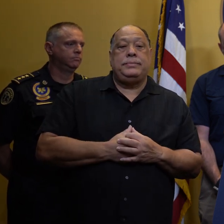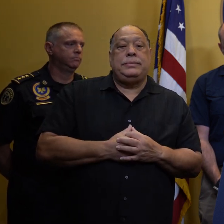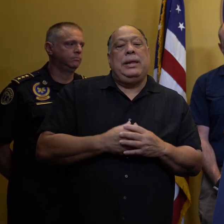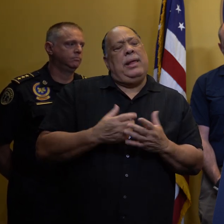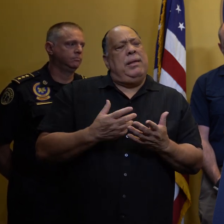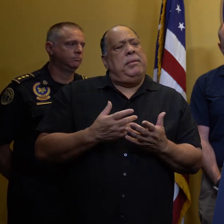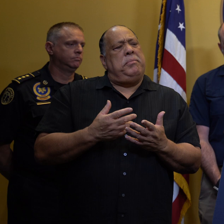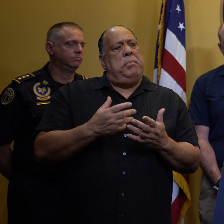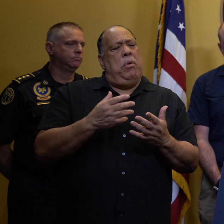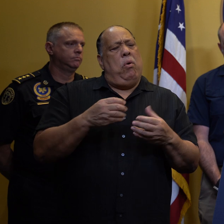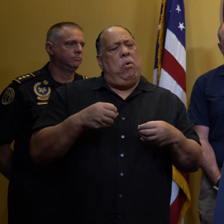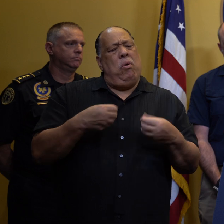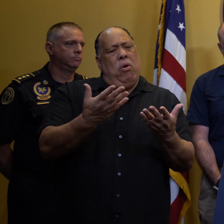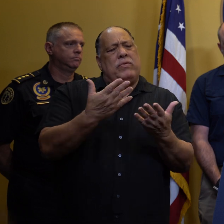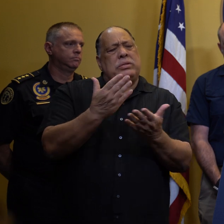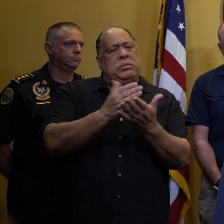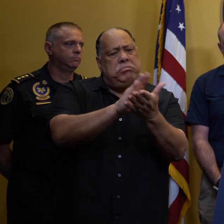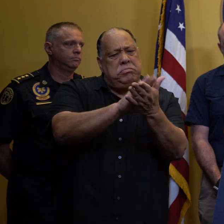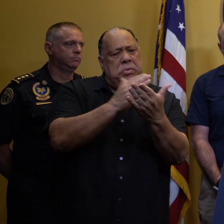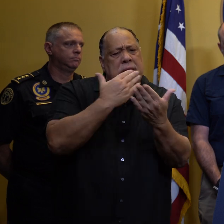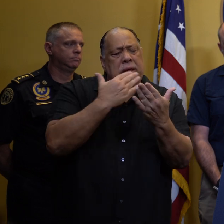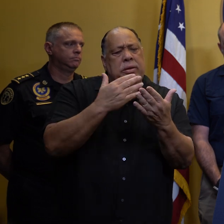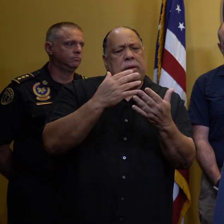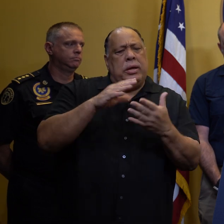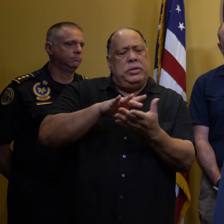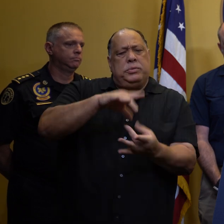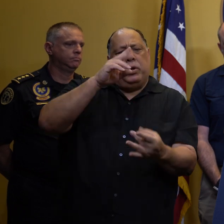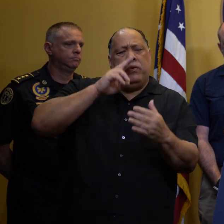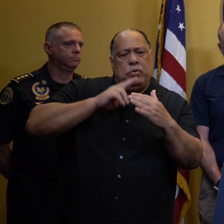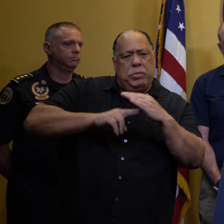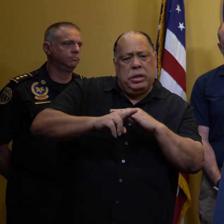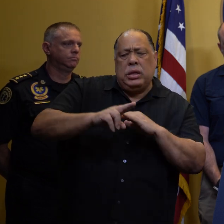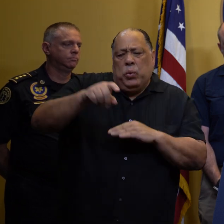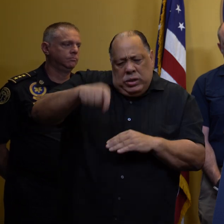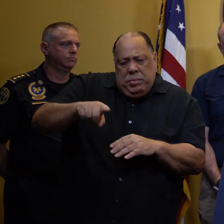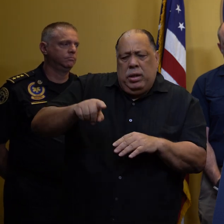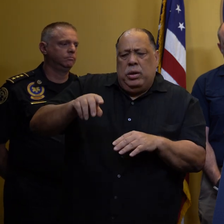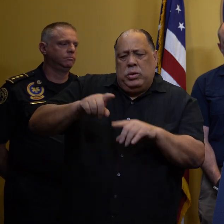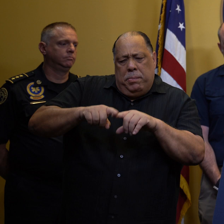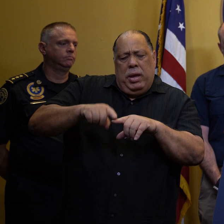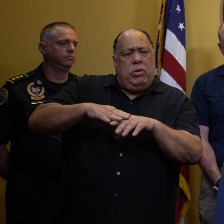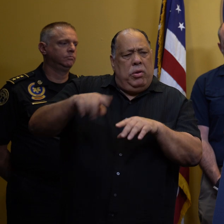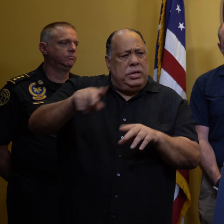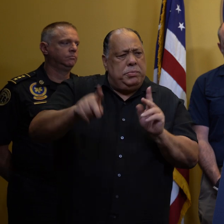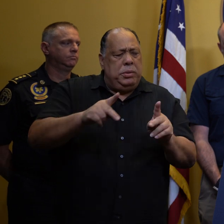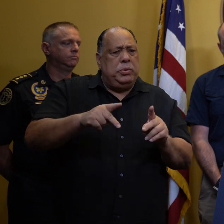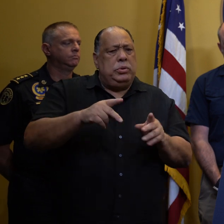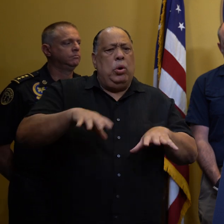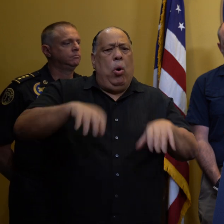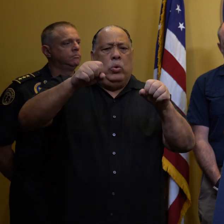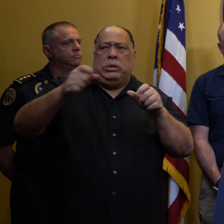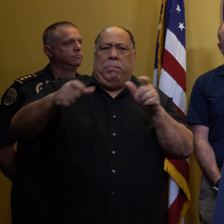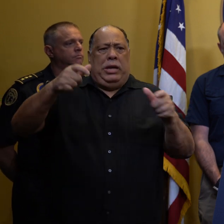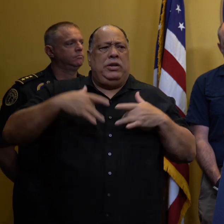extend some gratitude, you know, in the spirit of humility, because it's these people that we depend on every single day, especially to host major